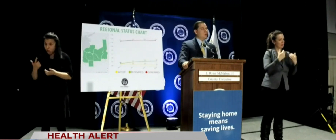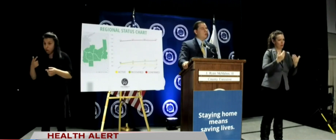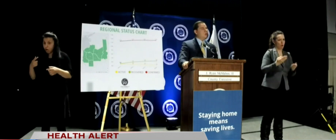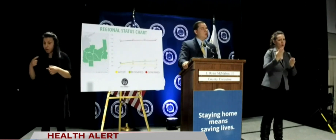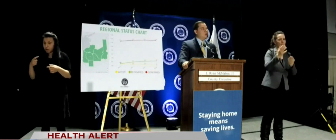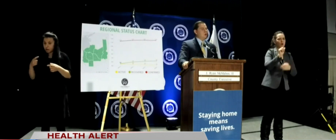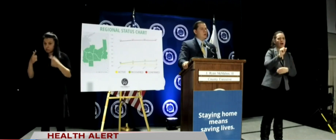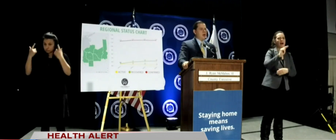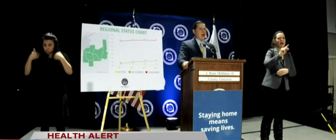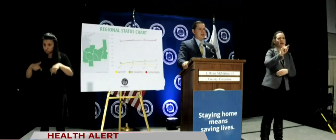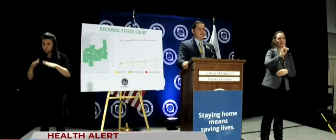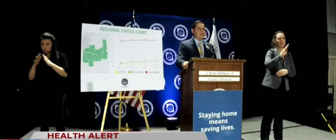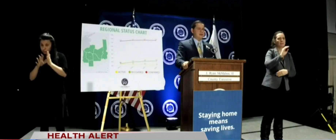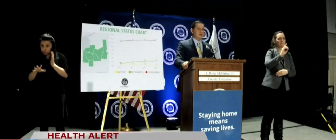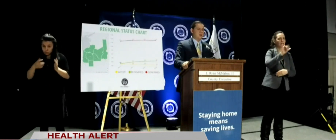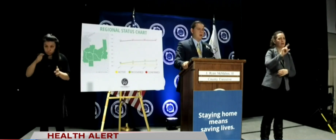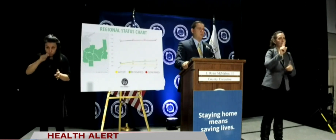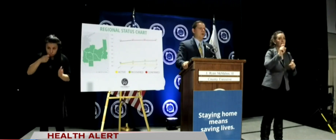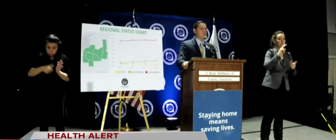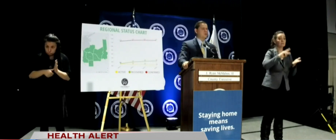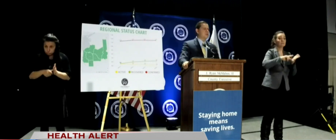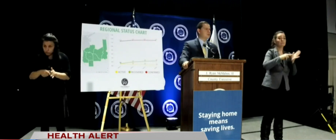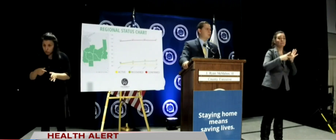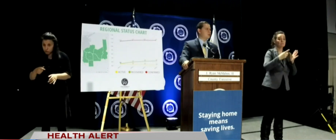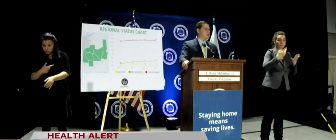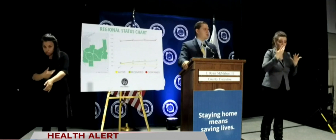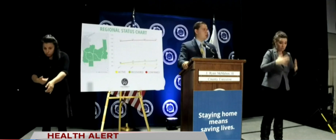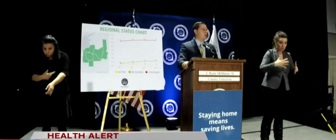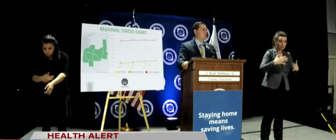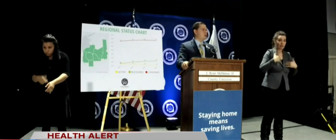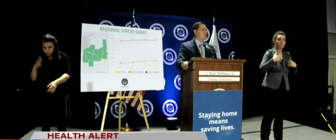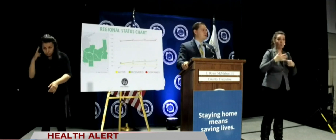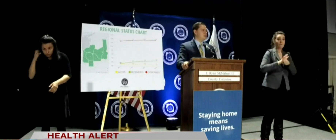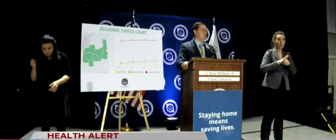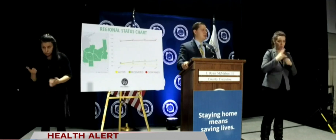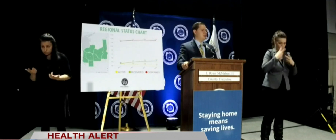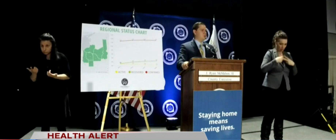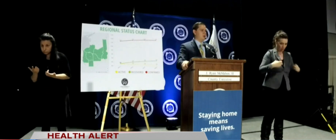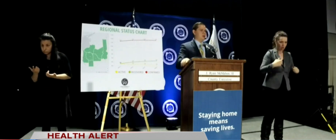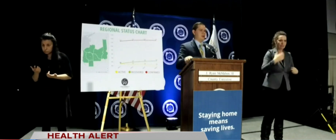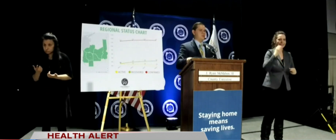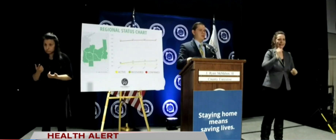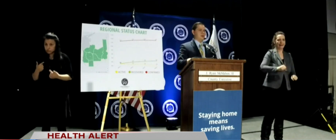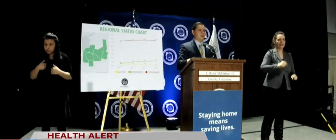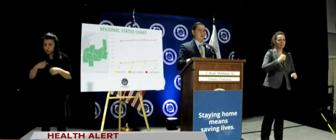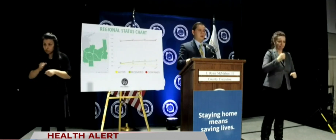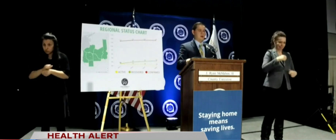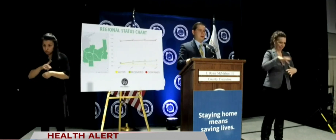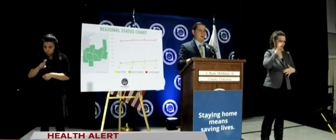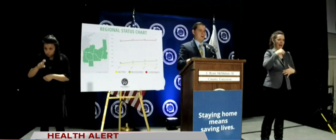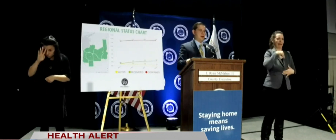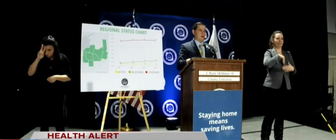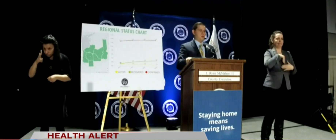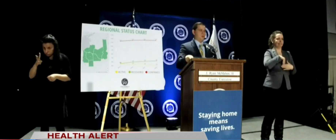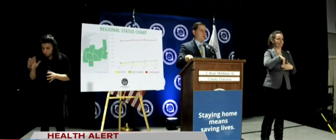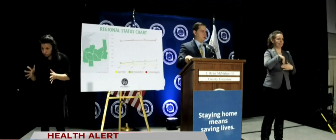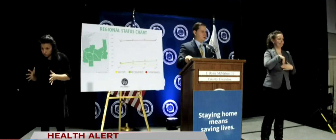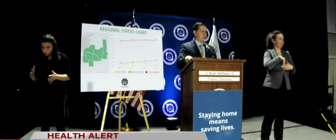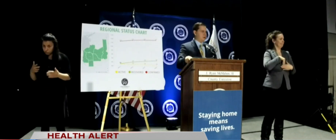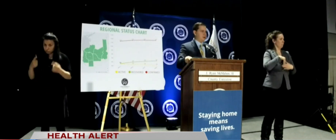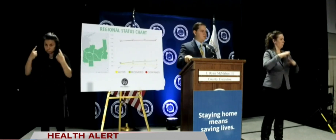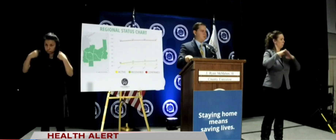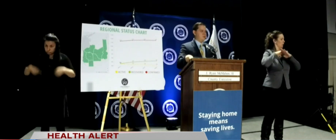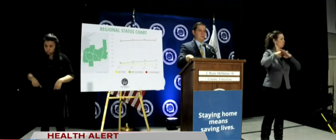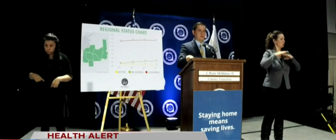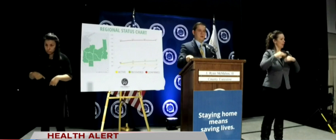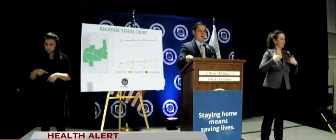a restart? I think we're interested to see where the state's going with this. They were here yesterday. I don't think they're here